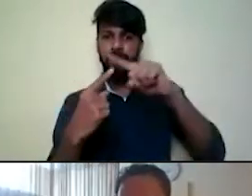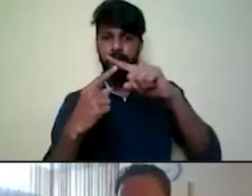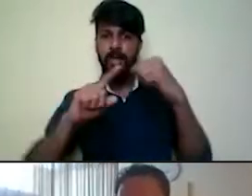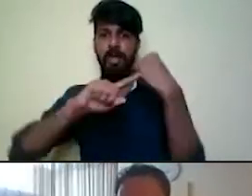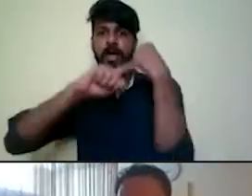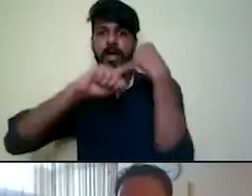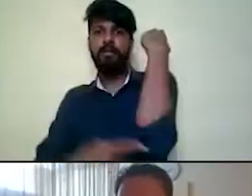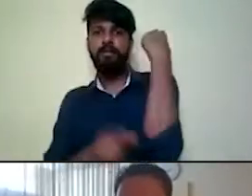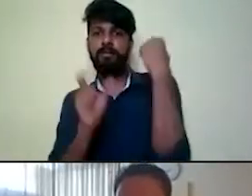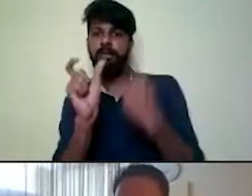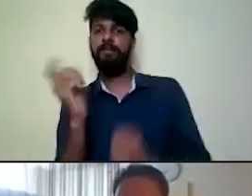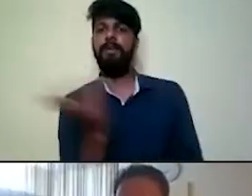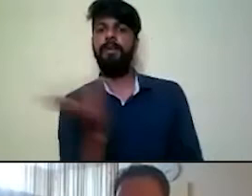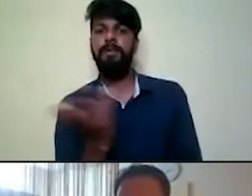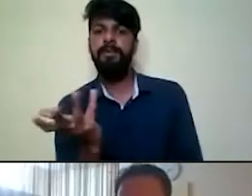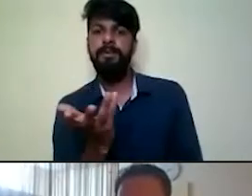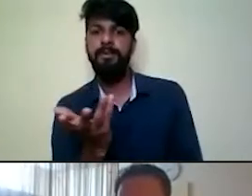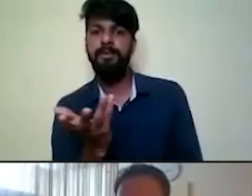expression.